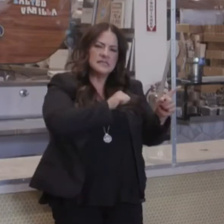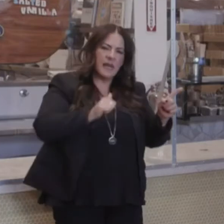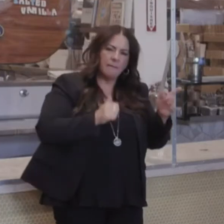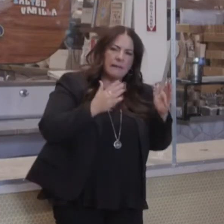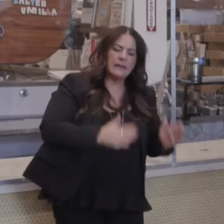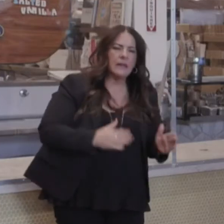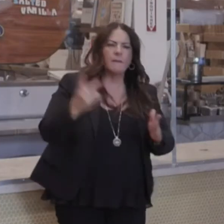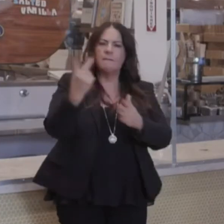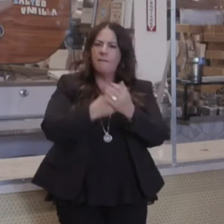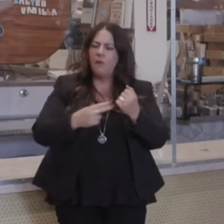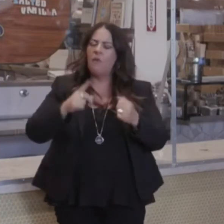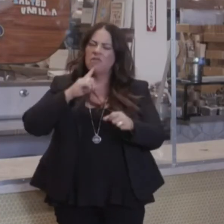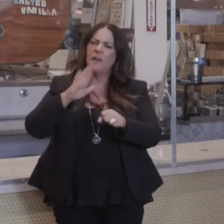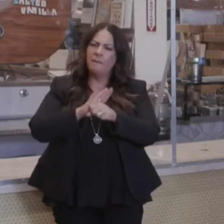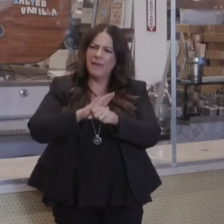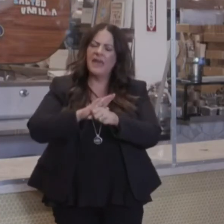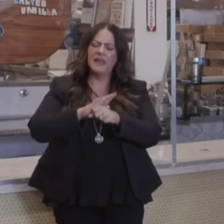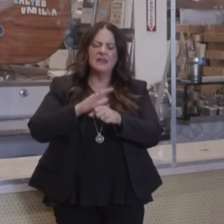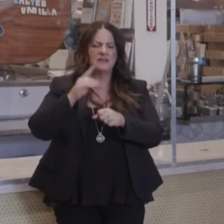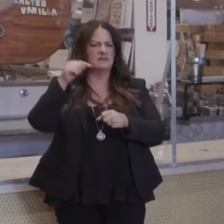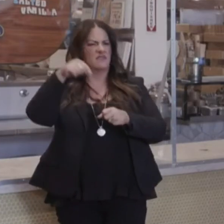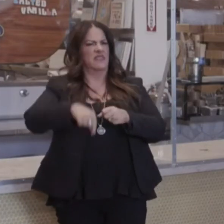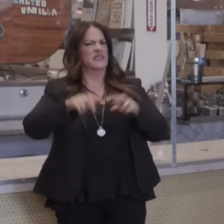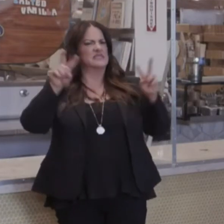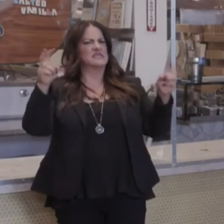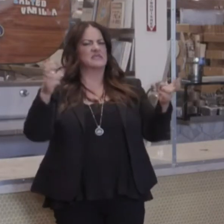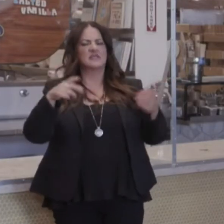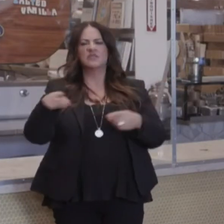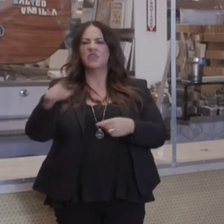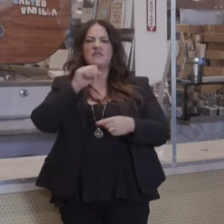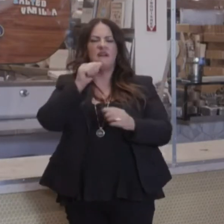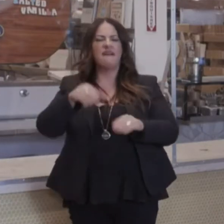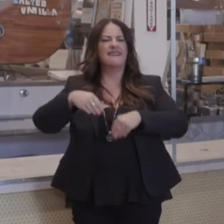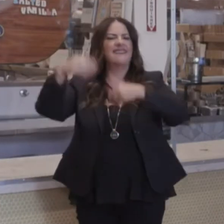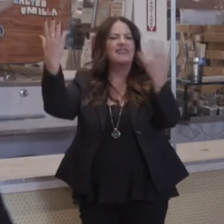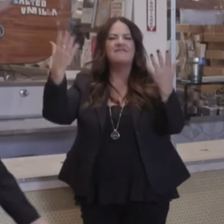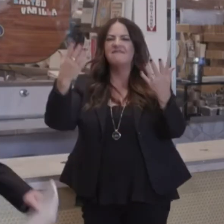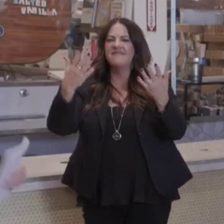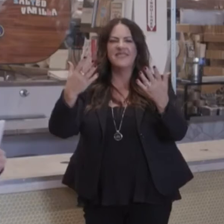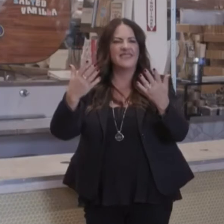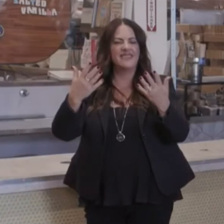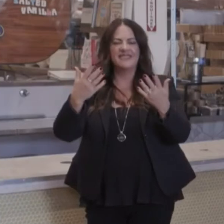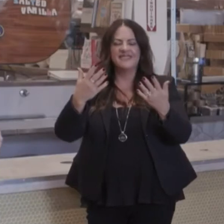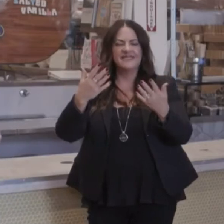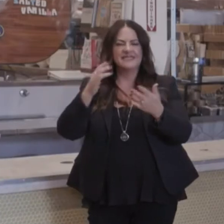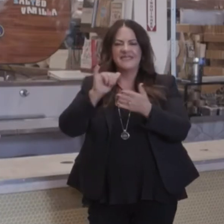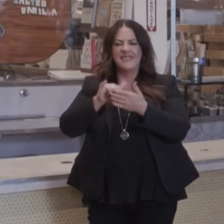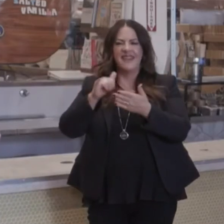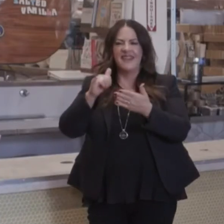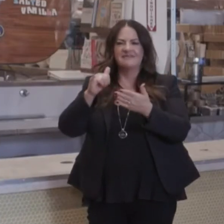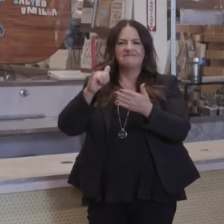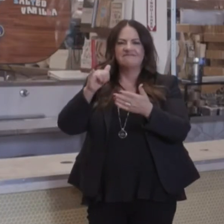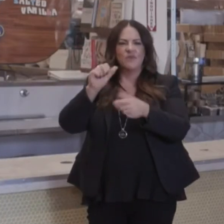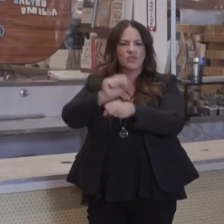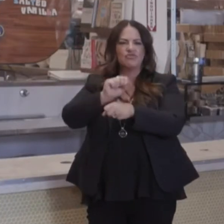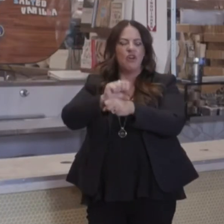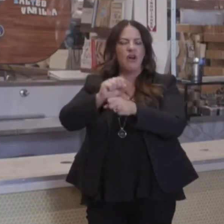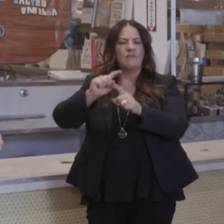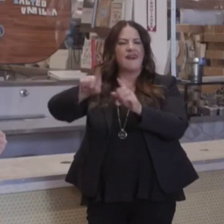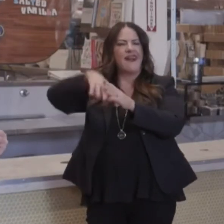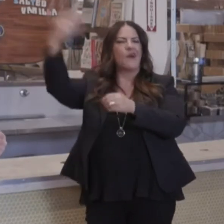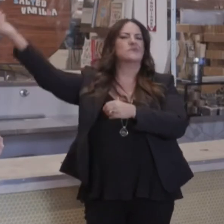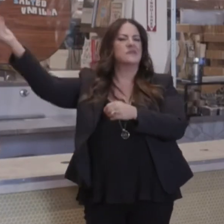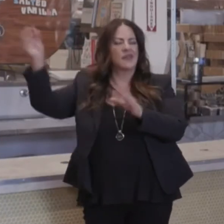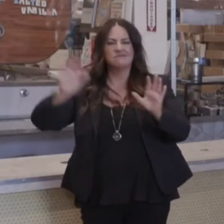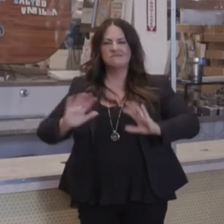their personal time and energy to this cause. They're not outsourcing it to other staff and to other leaders. We've